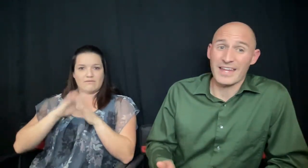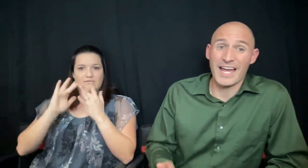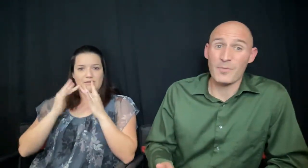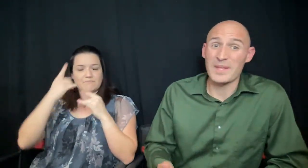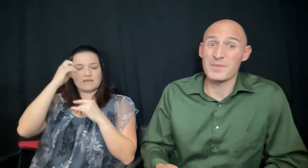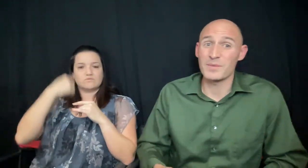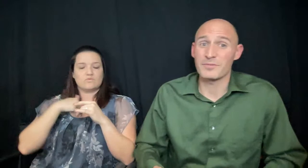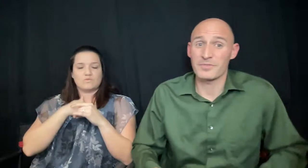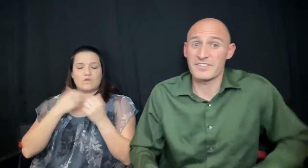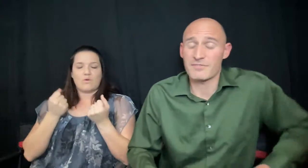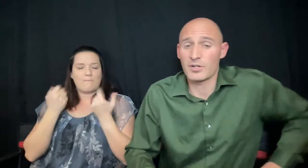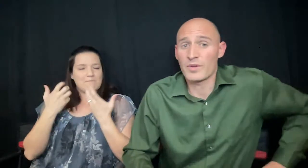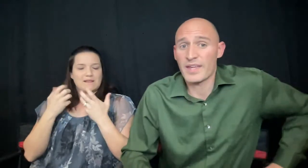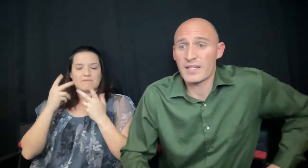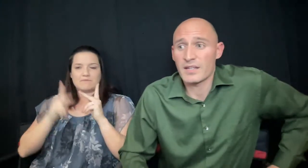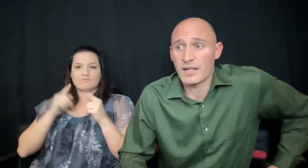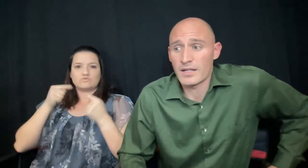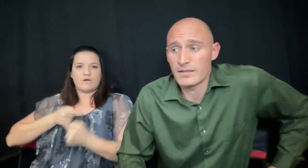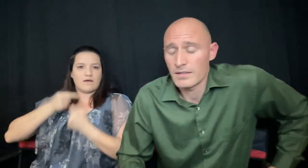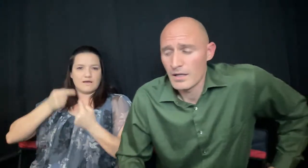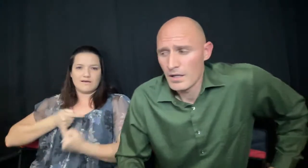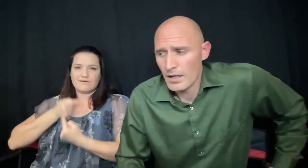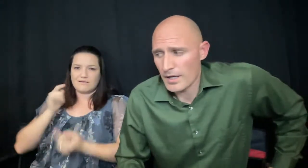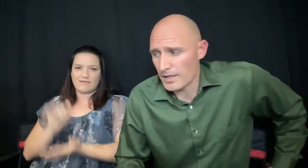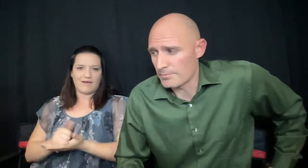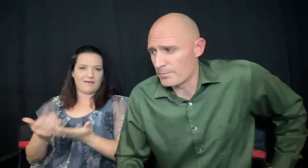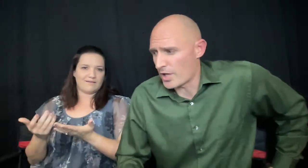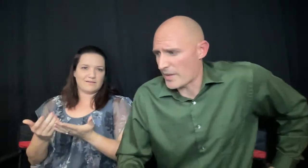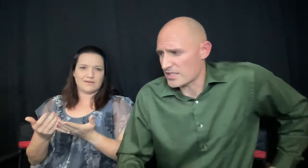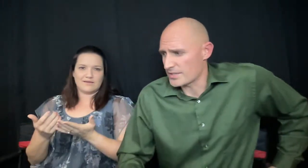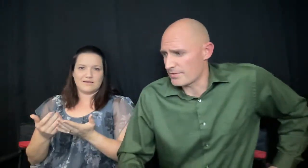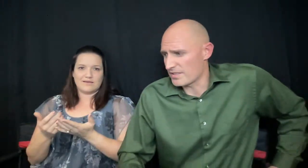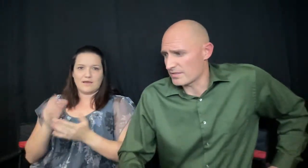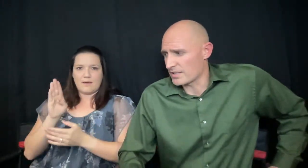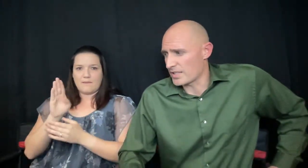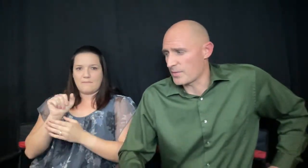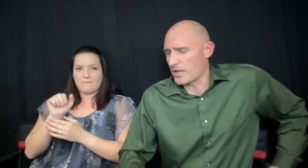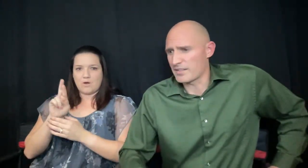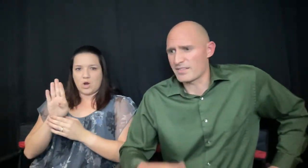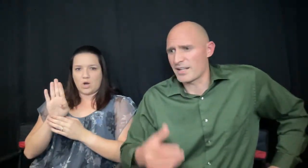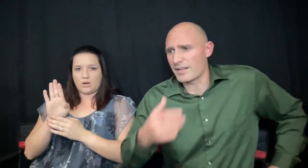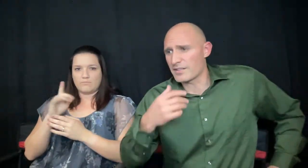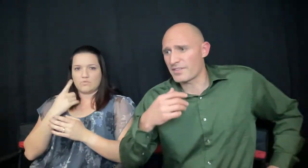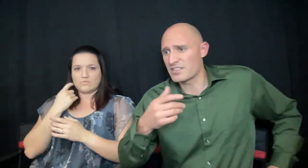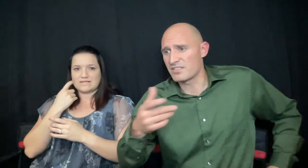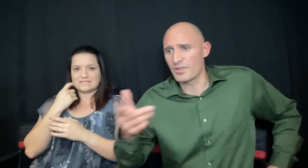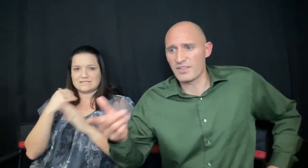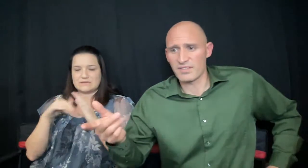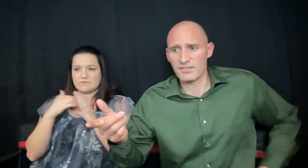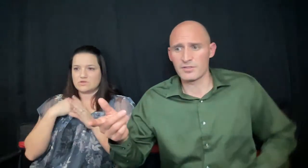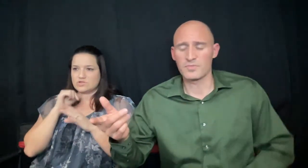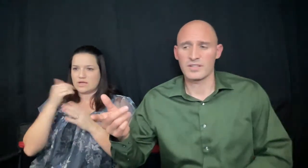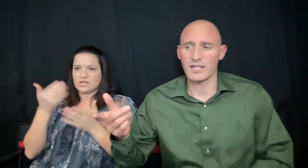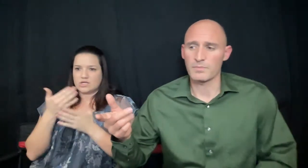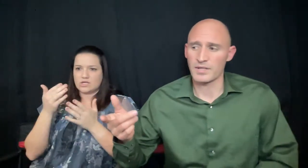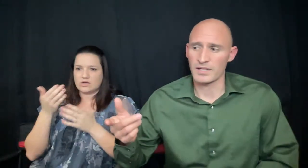how many people really struggle with that. And Barb actually recently emailed us, and I don't think she's with us on Zoom tonight,